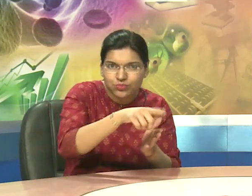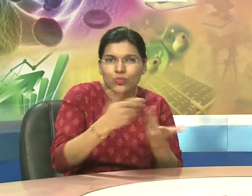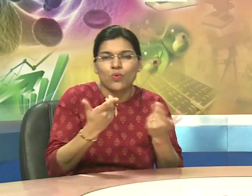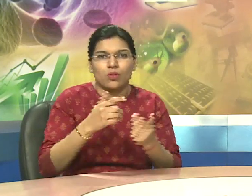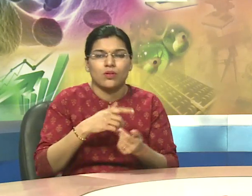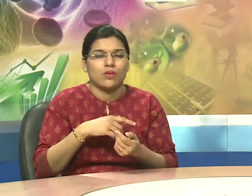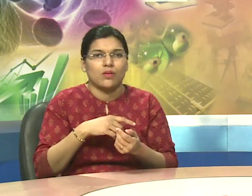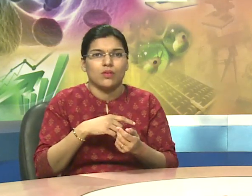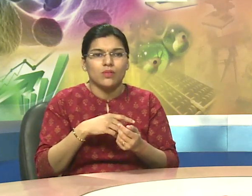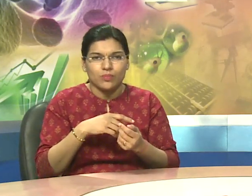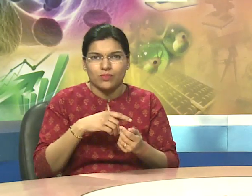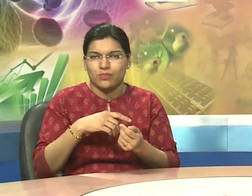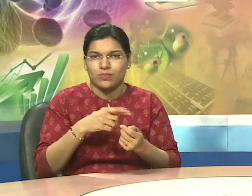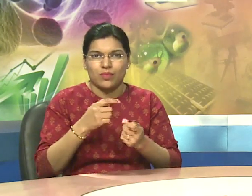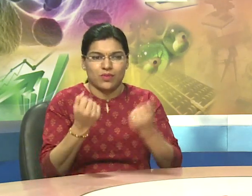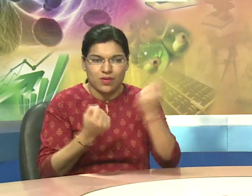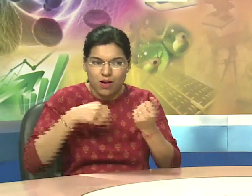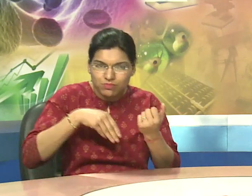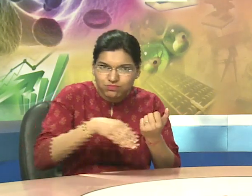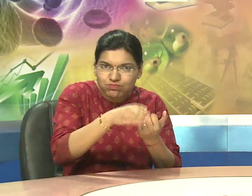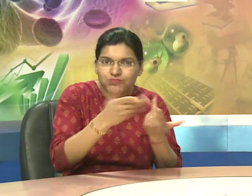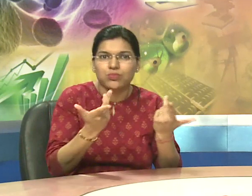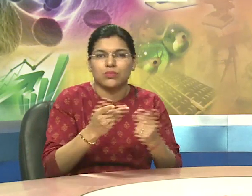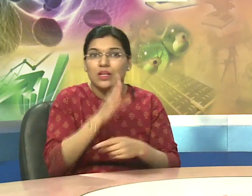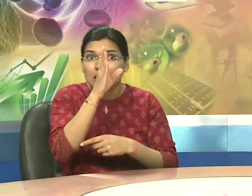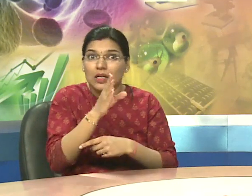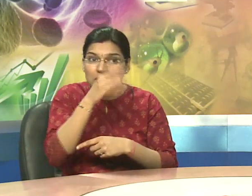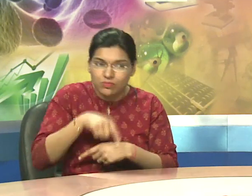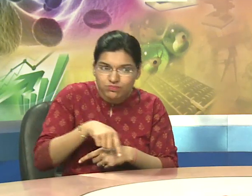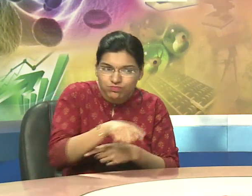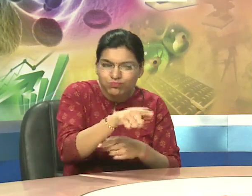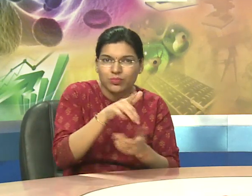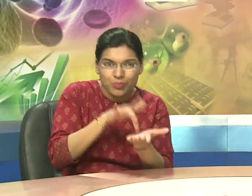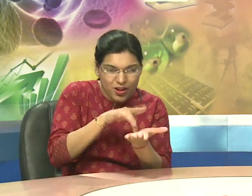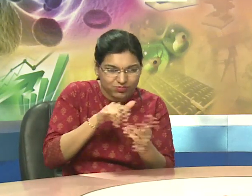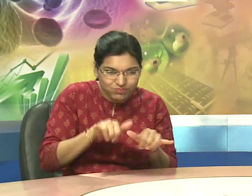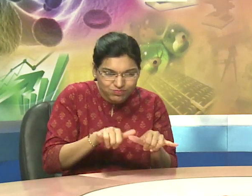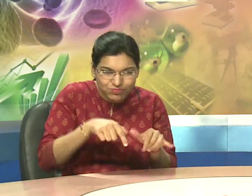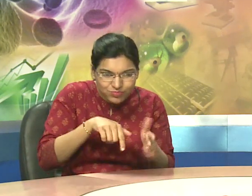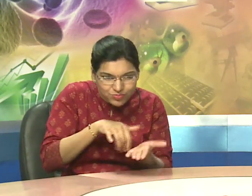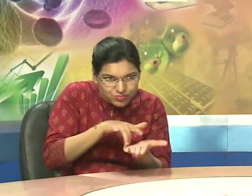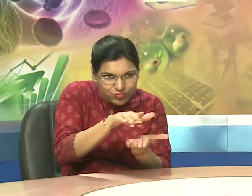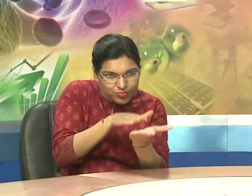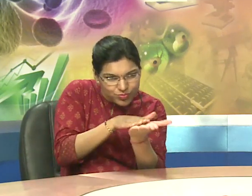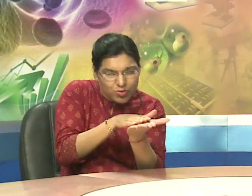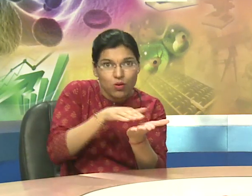13th word is land transport. Some examples of land transport